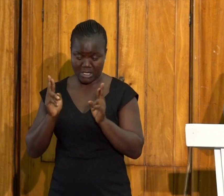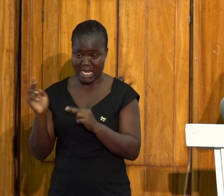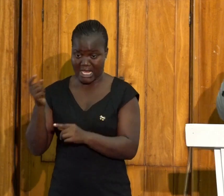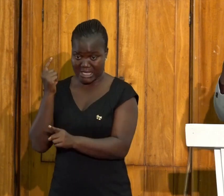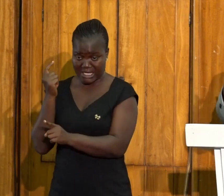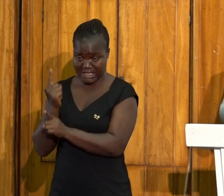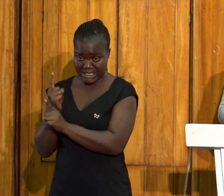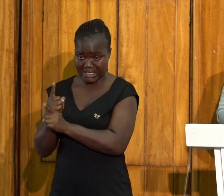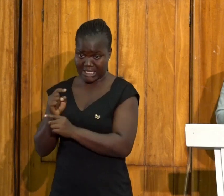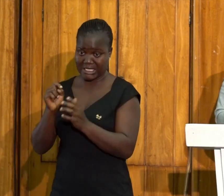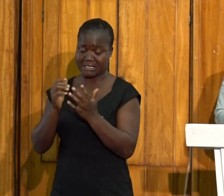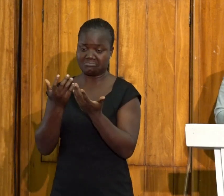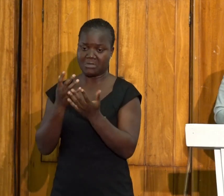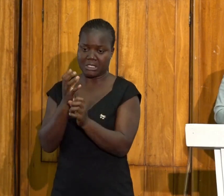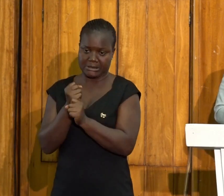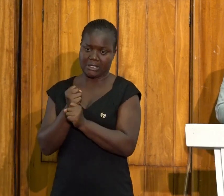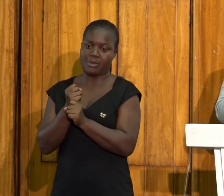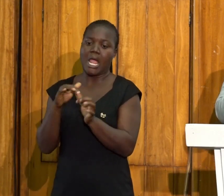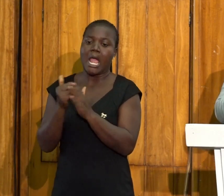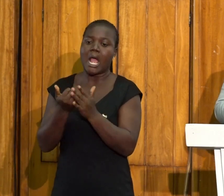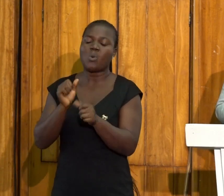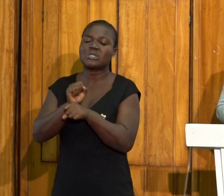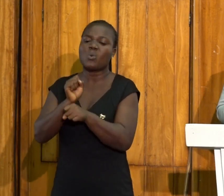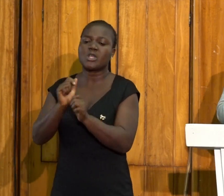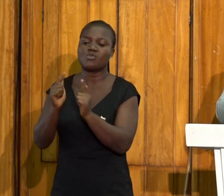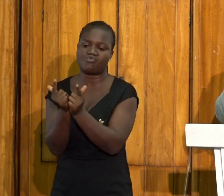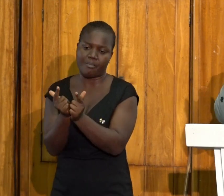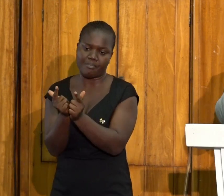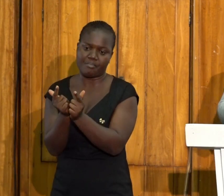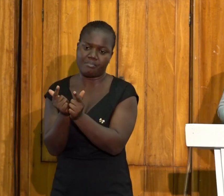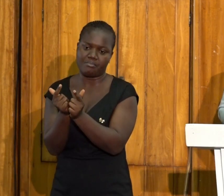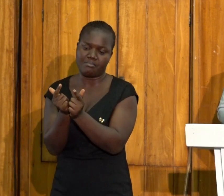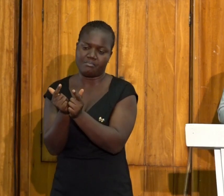of how the working group has been